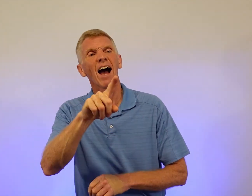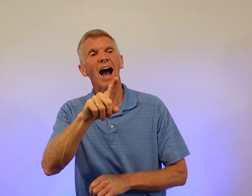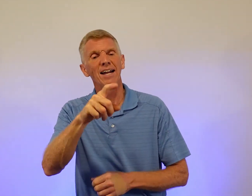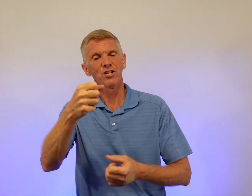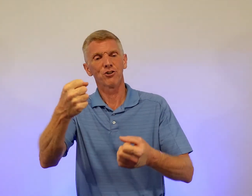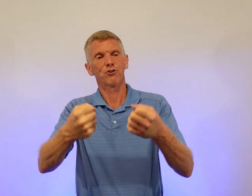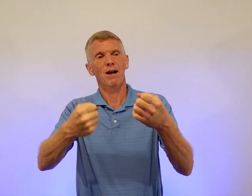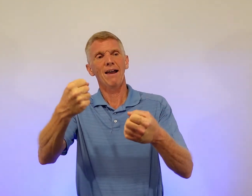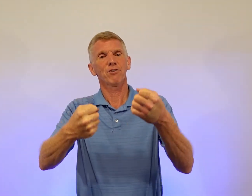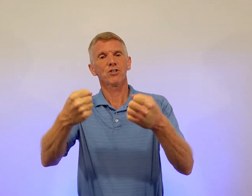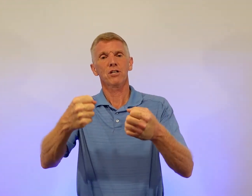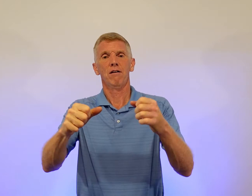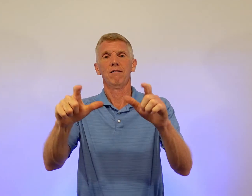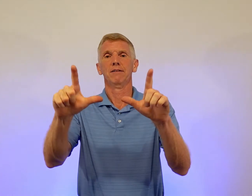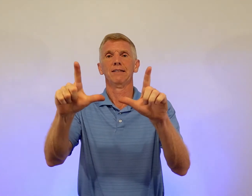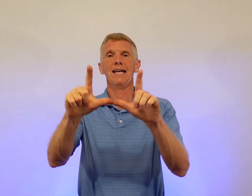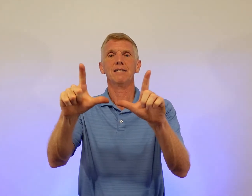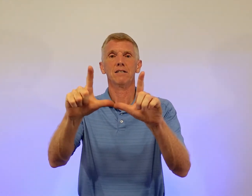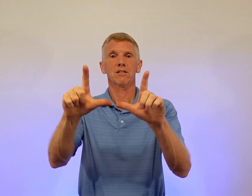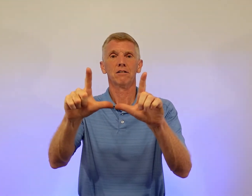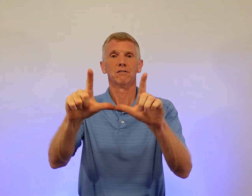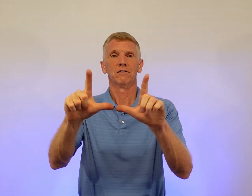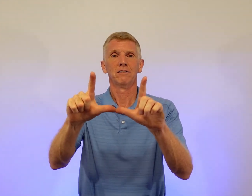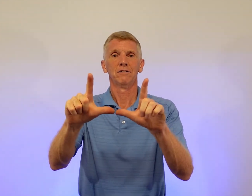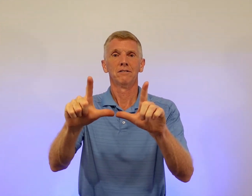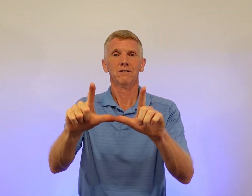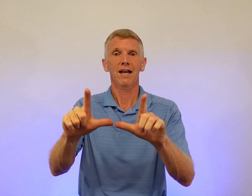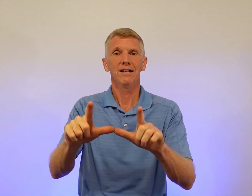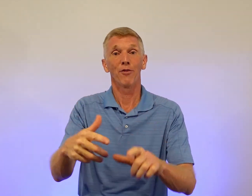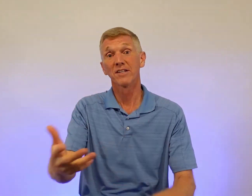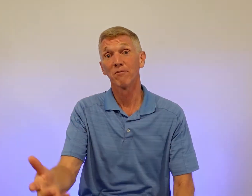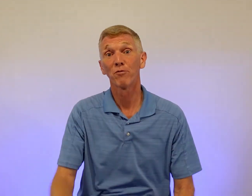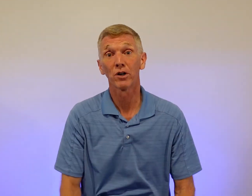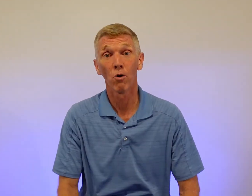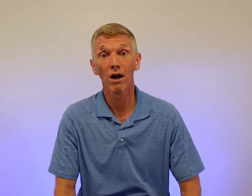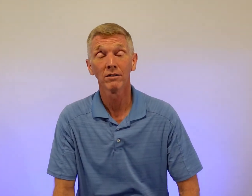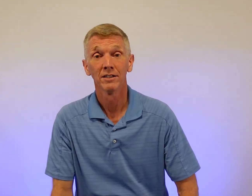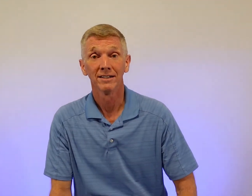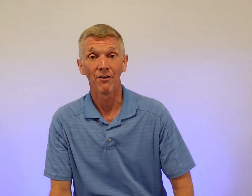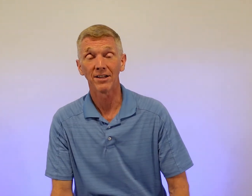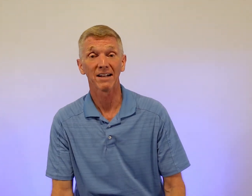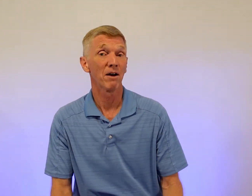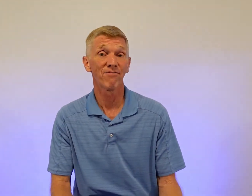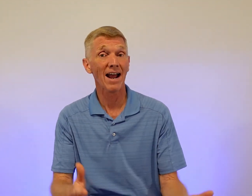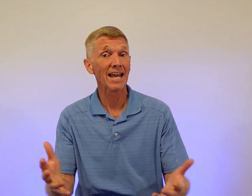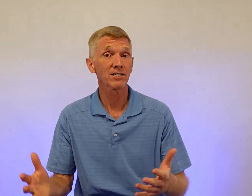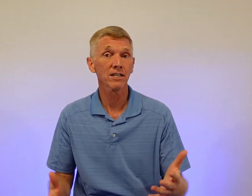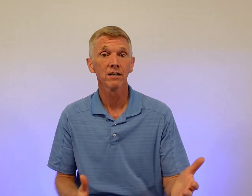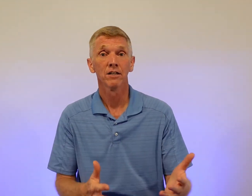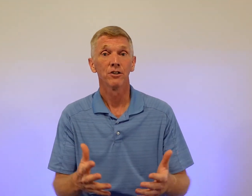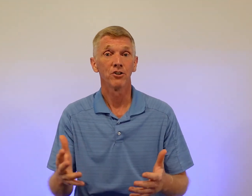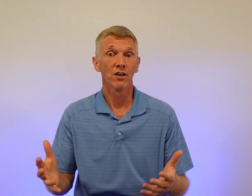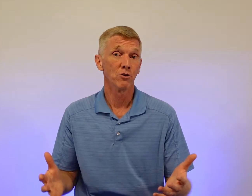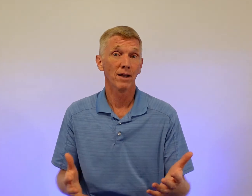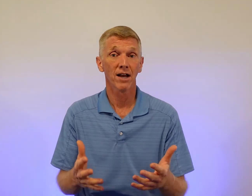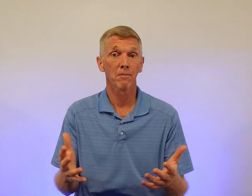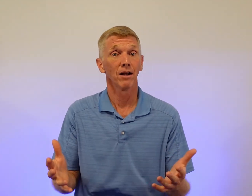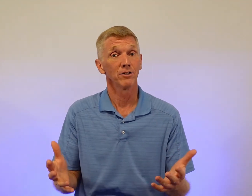I need your driver's license. Okay? Now things have moved pretty well. Now they're talking about financing. You may talk about, do you need